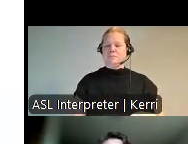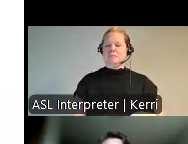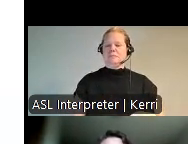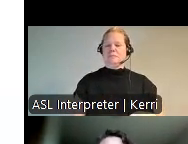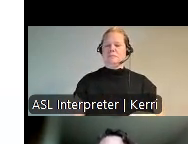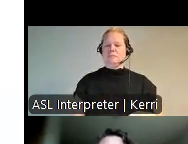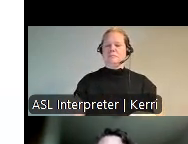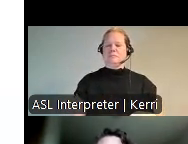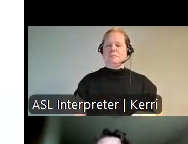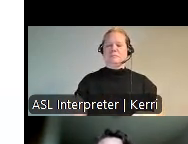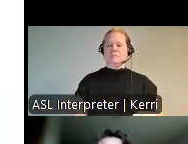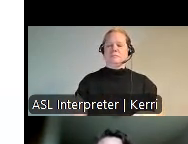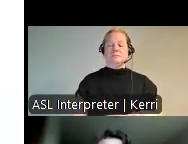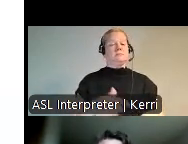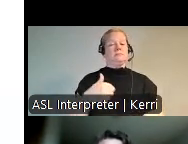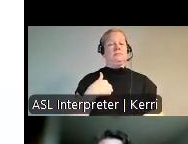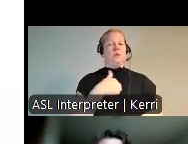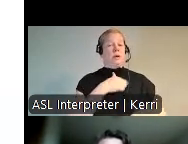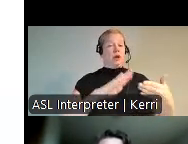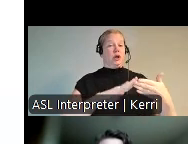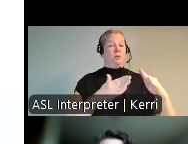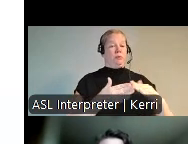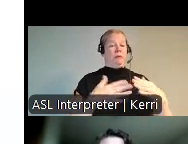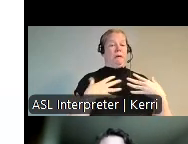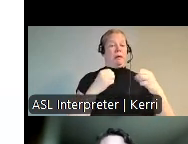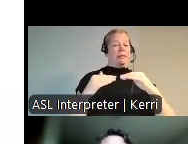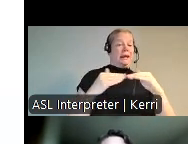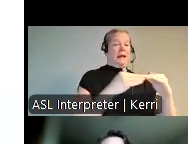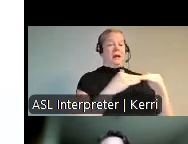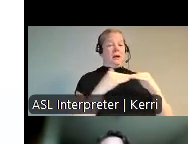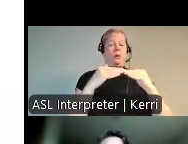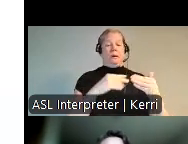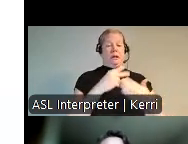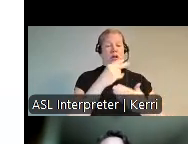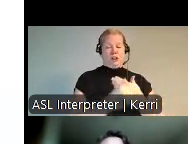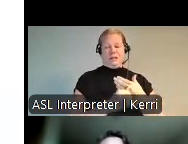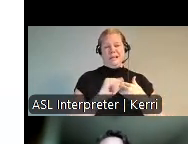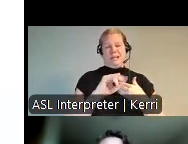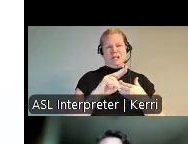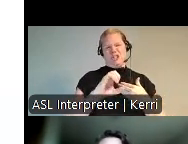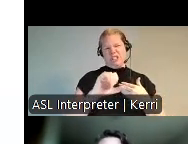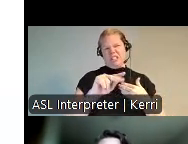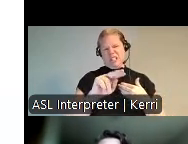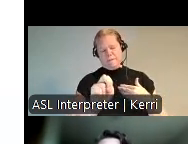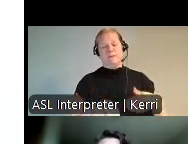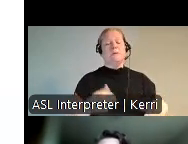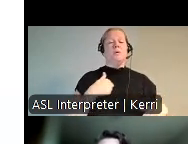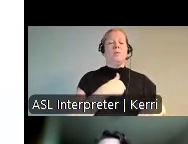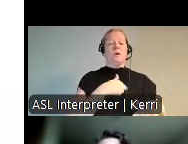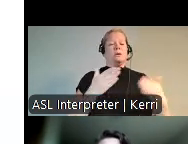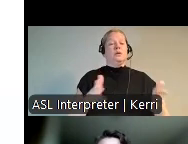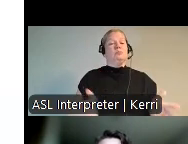So we are the Community Health Equity Initiative, and our goal is to promote the health